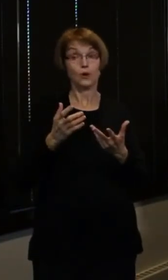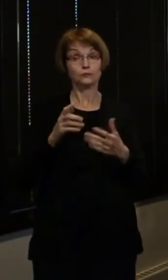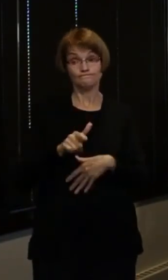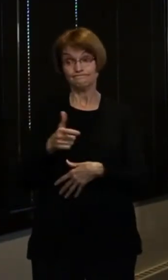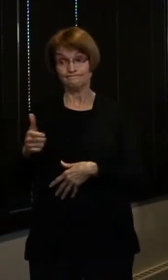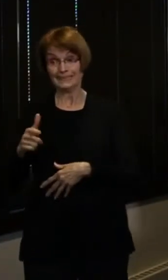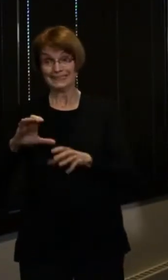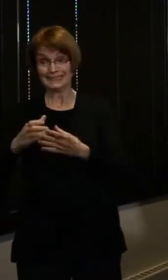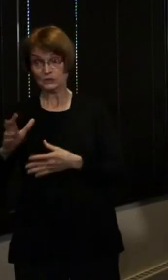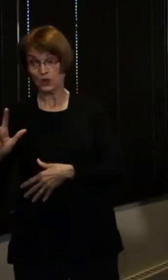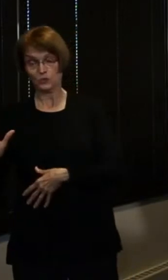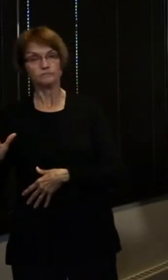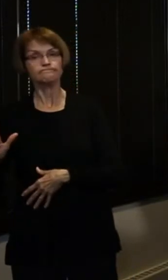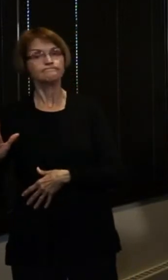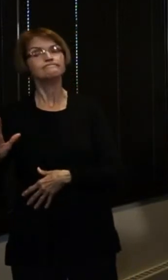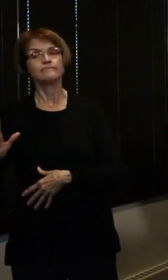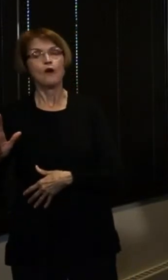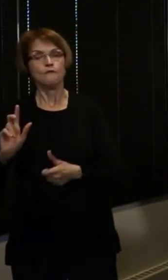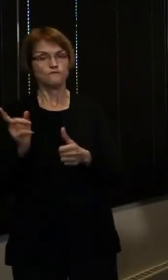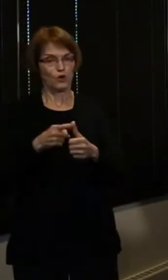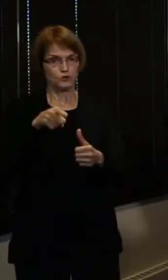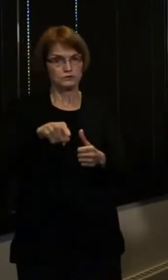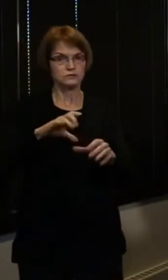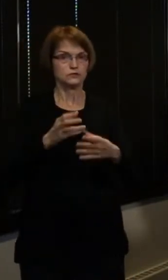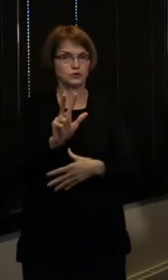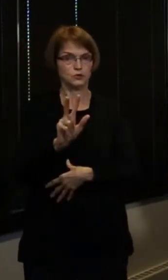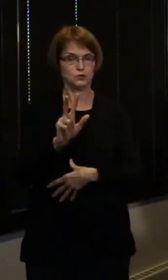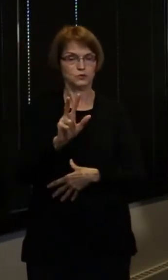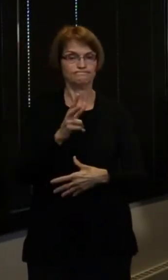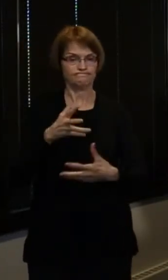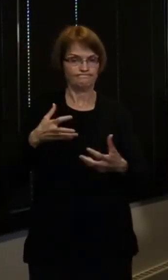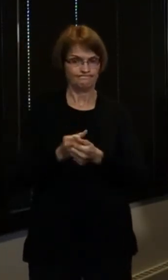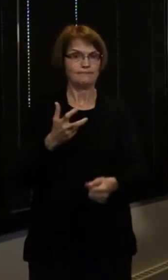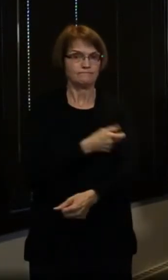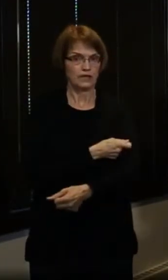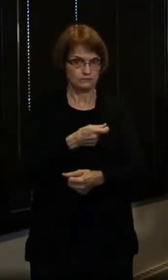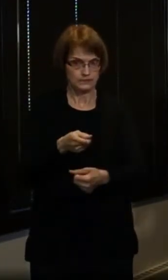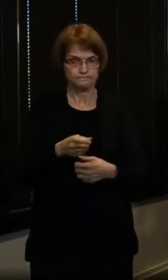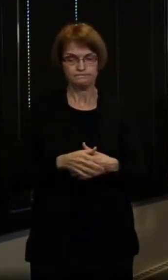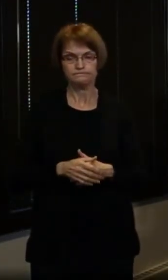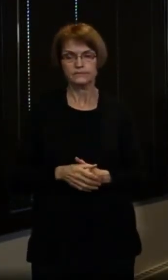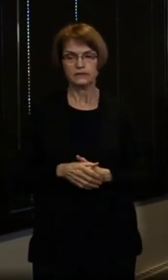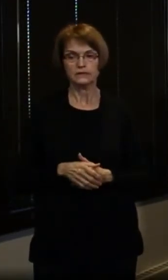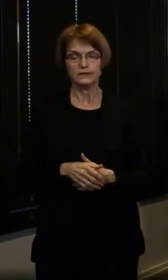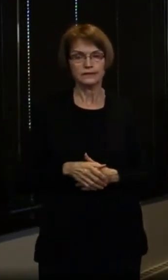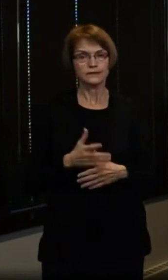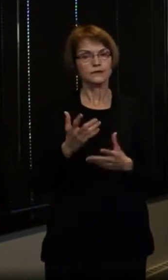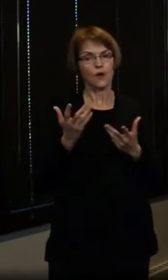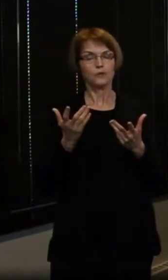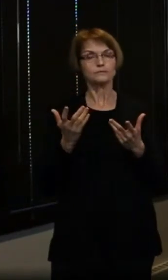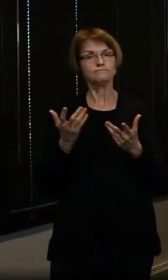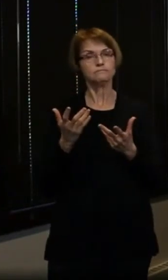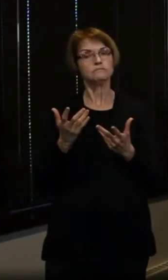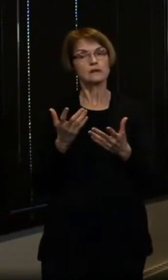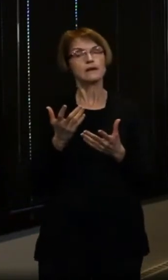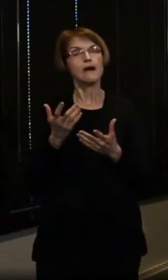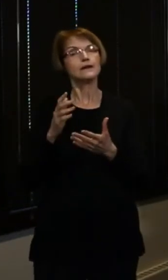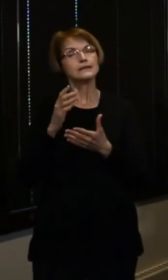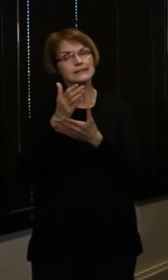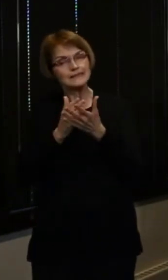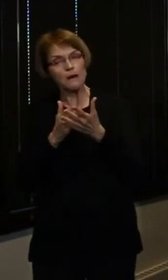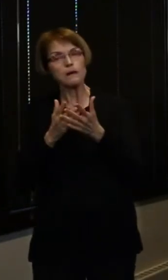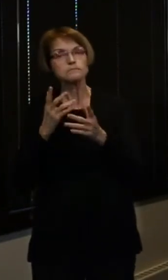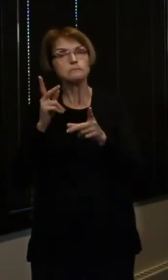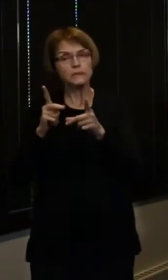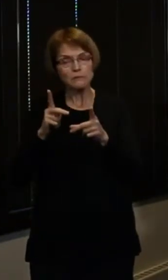to the other tiers. Now, other vaccinators are working on plans for the tier 3 vaccinations,